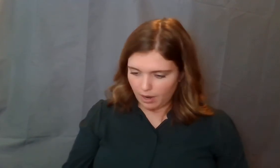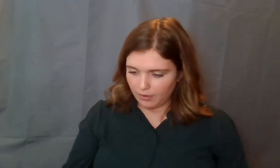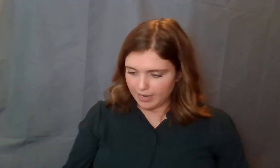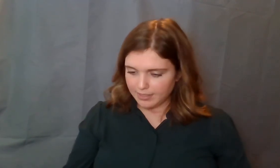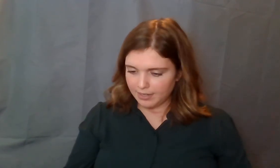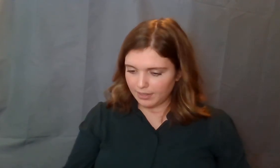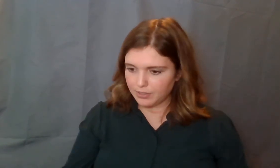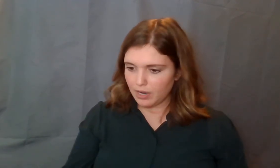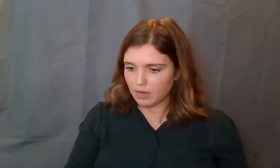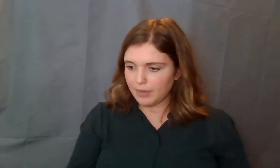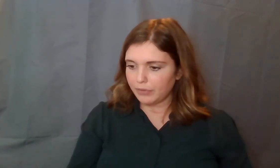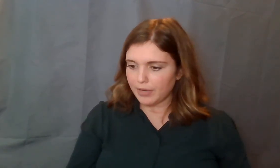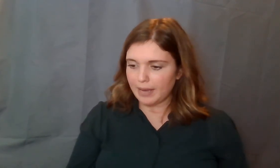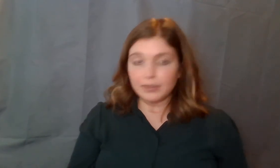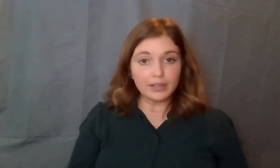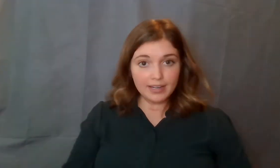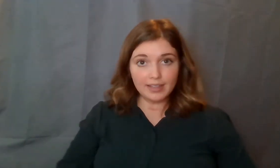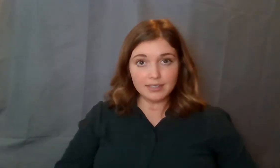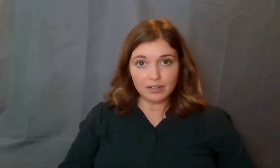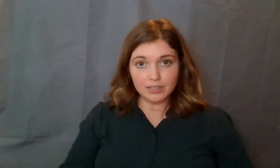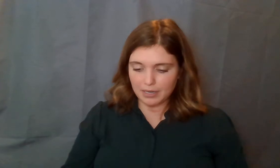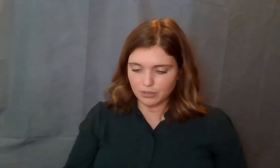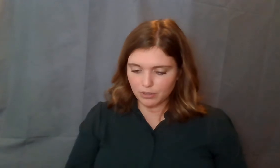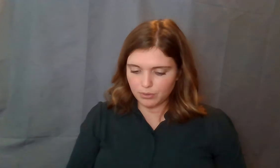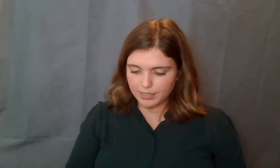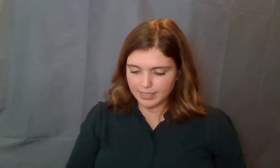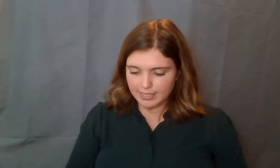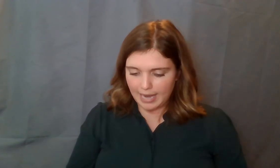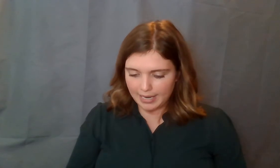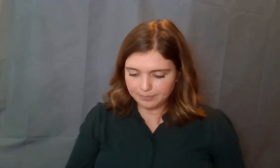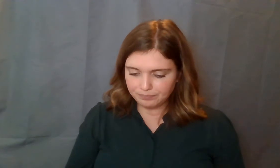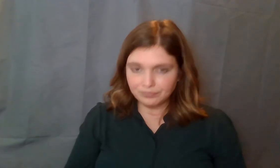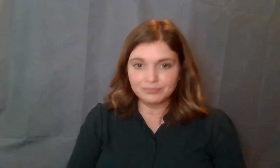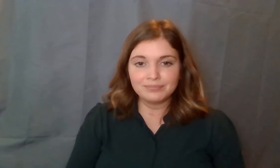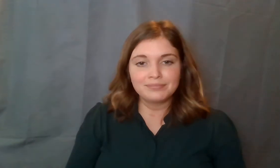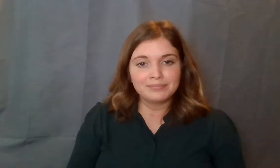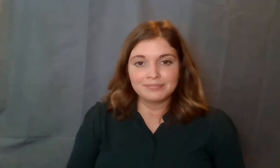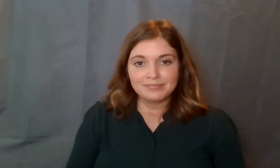All right, let's talk about the vocabulary. That starts on page 269.